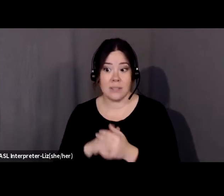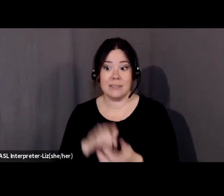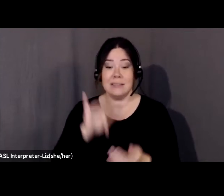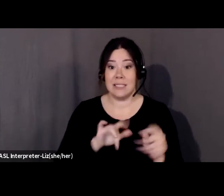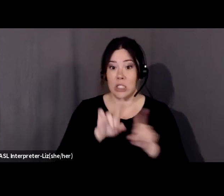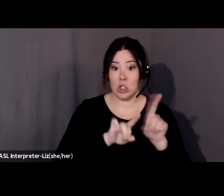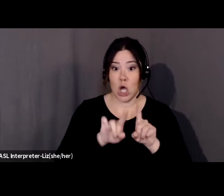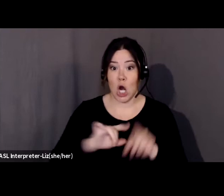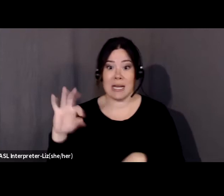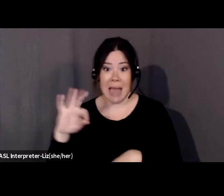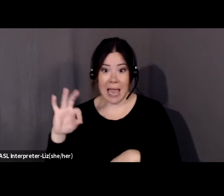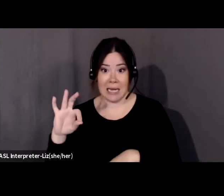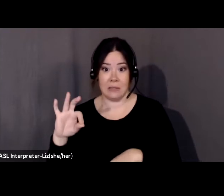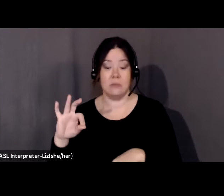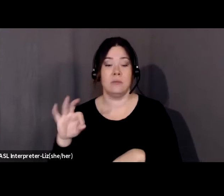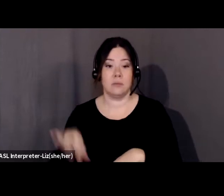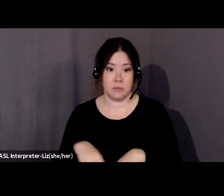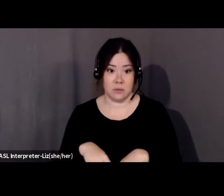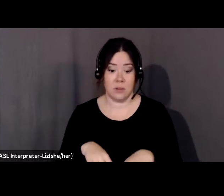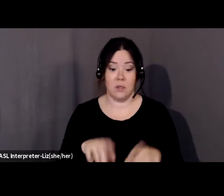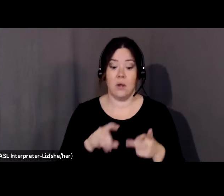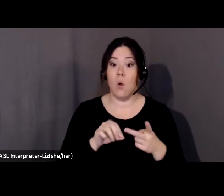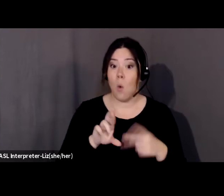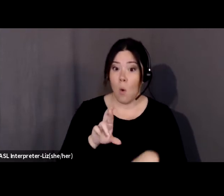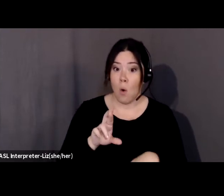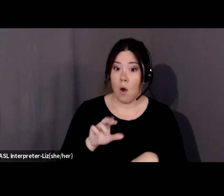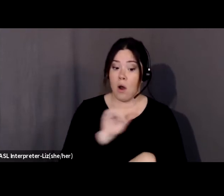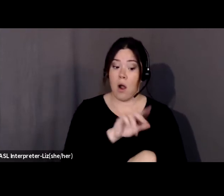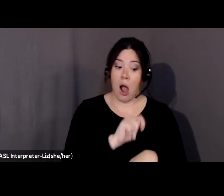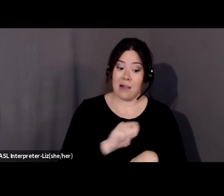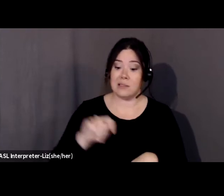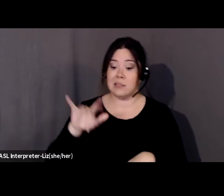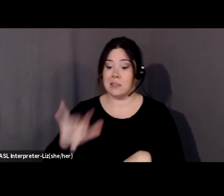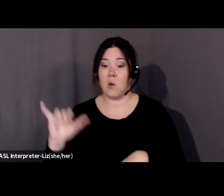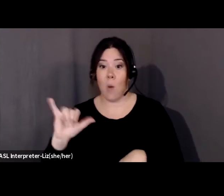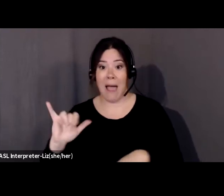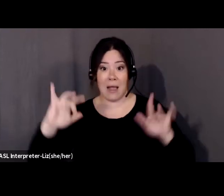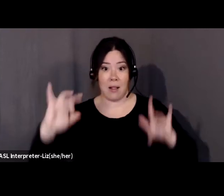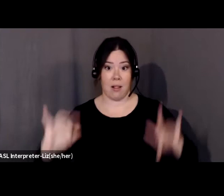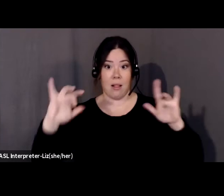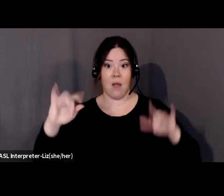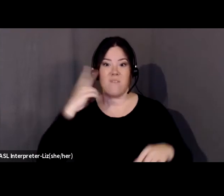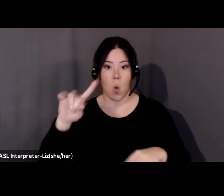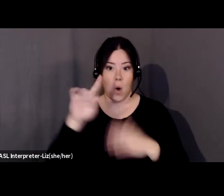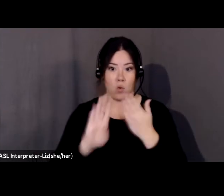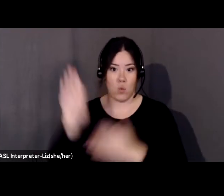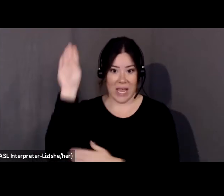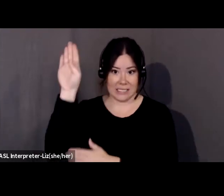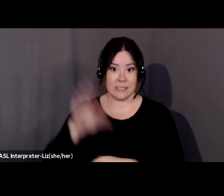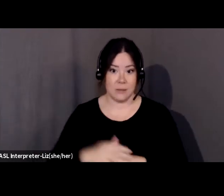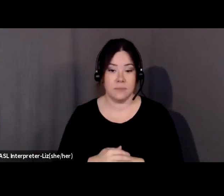*9 or Alt plus the letter Y on your keypad to raise your hand. We will let you know when